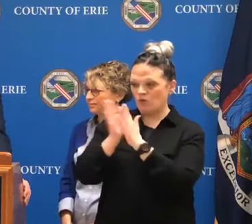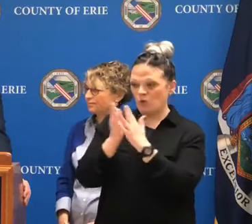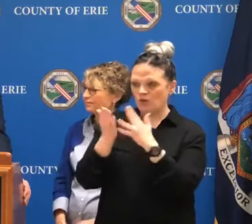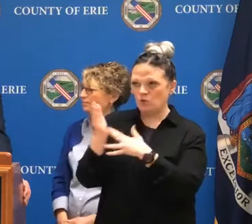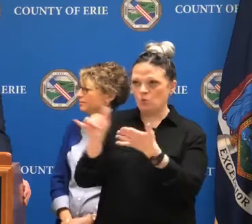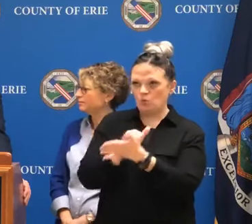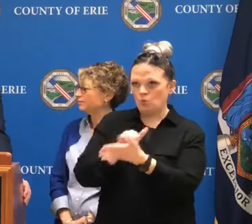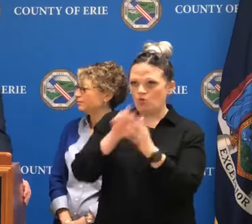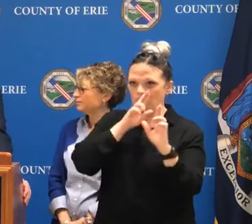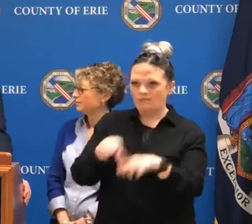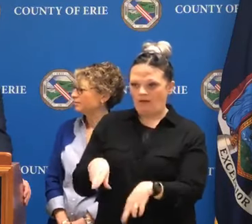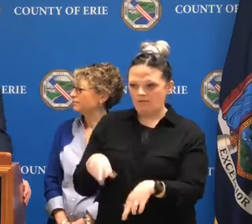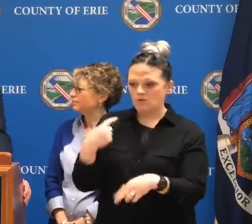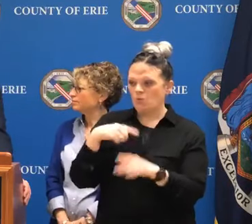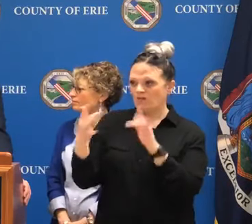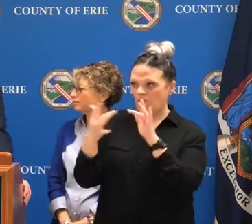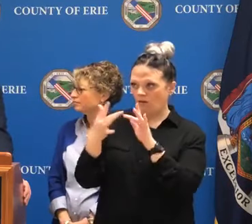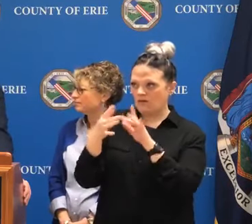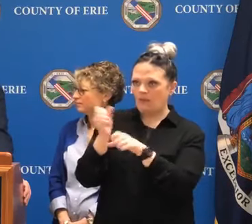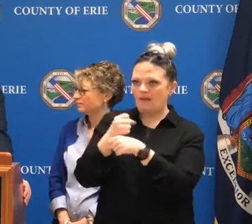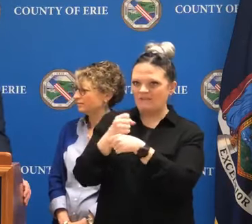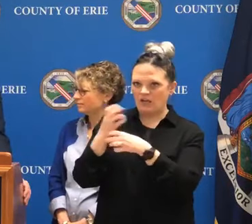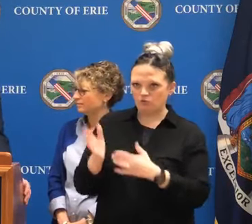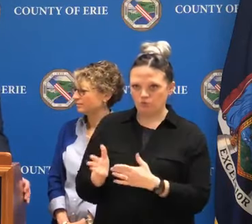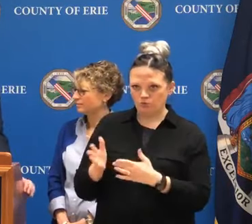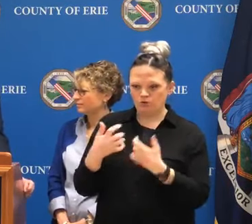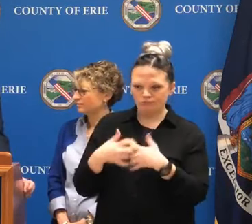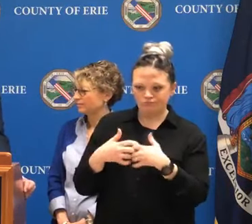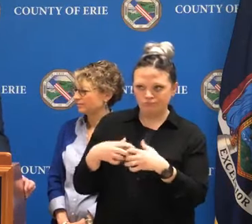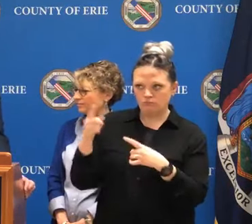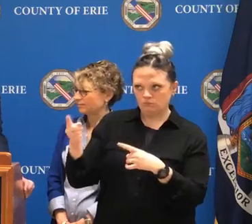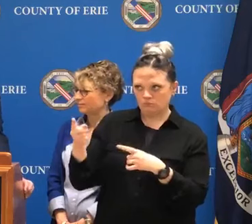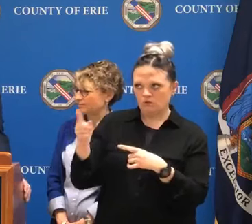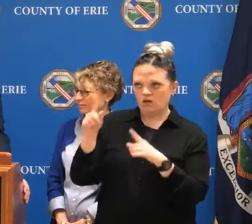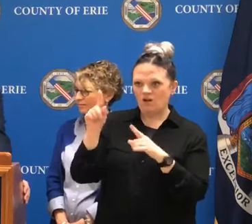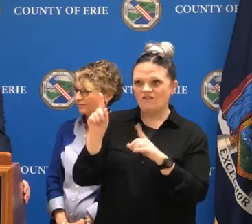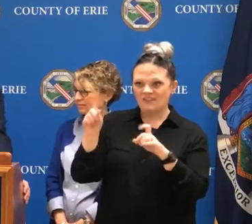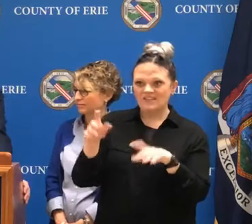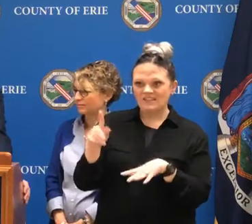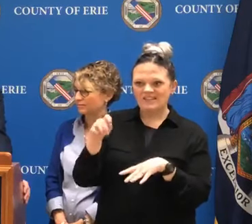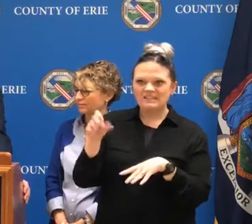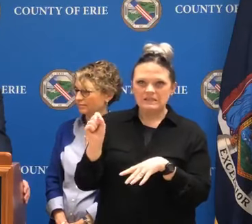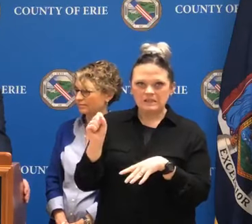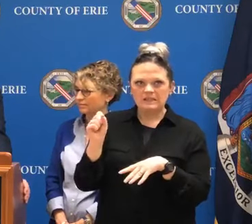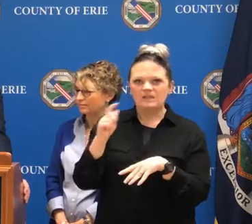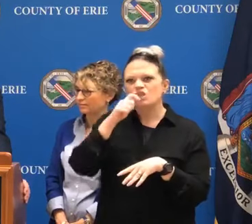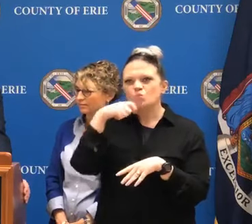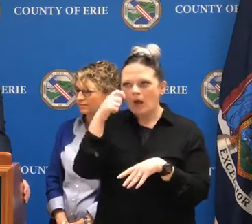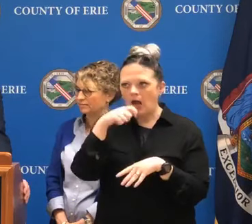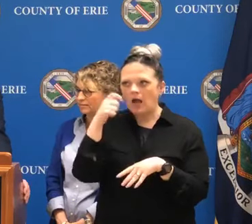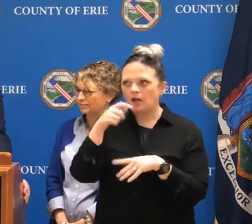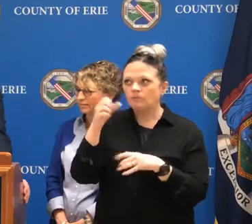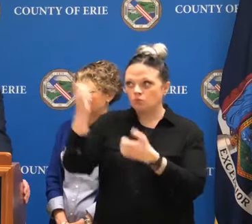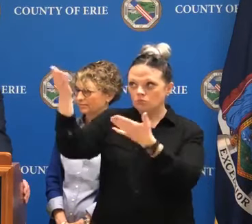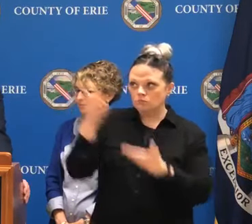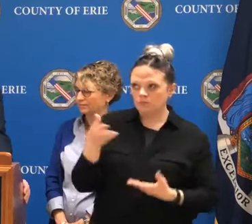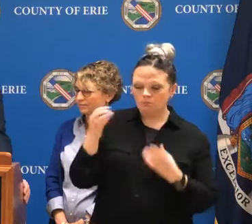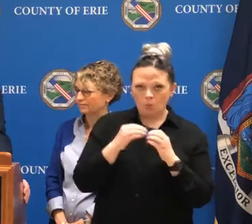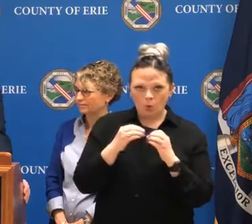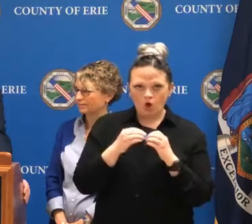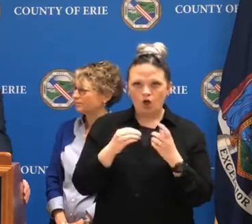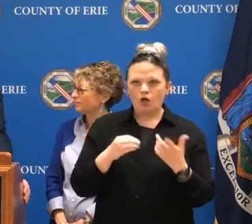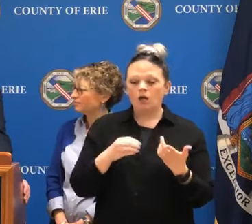Response. We have contacted the manufacturer of the test kits, so to speak, the swabs, to deliver more.